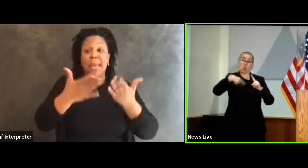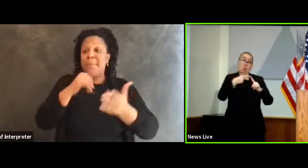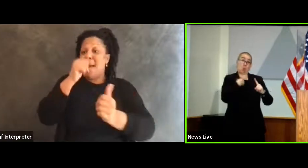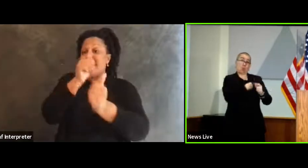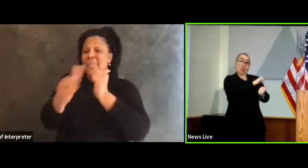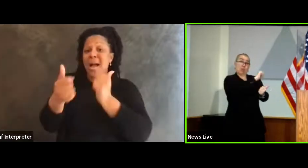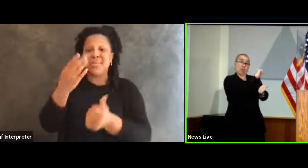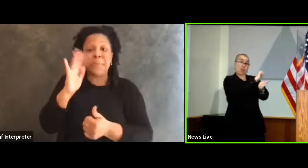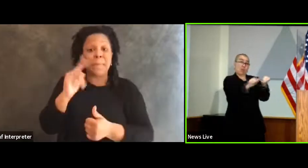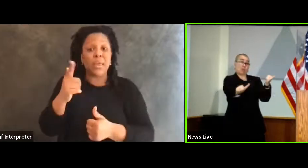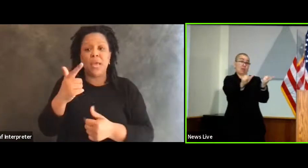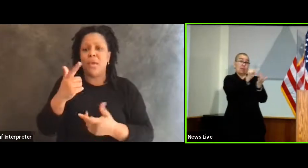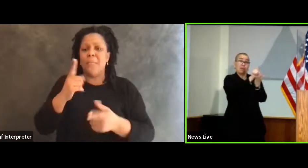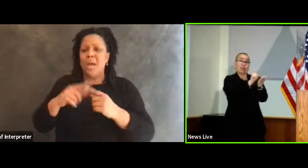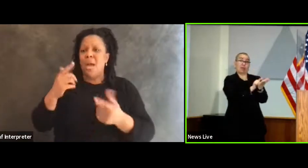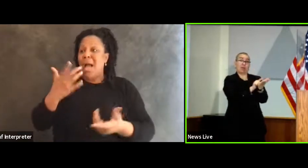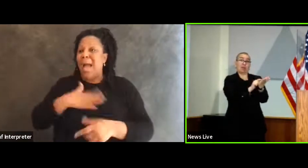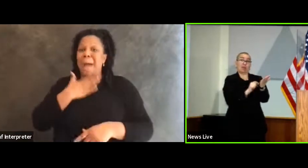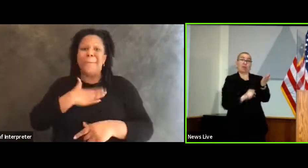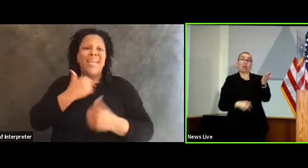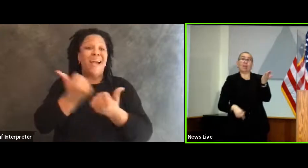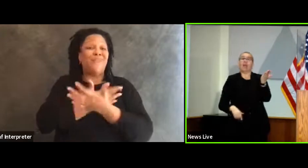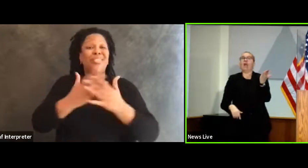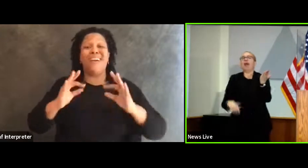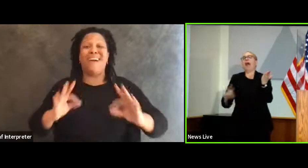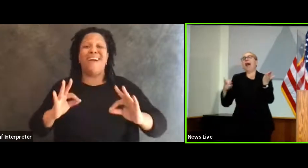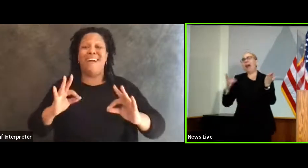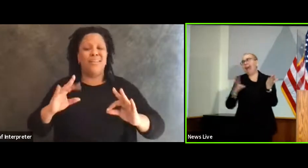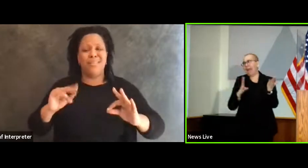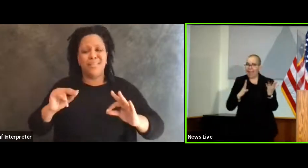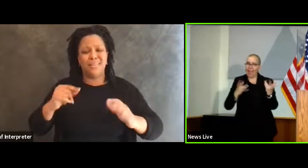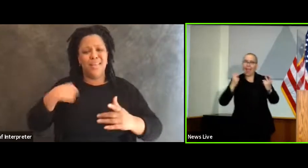we need to talk about all of the tough issues.